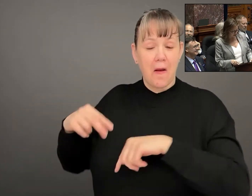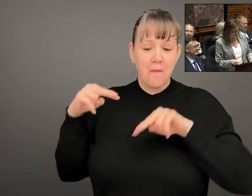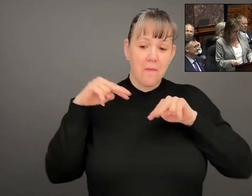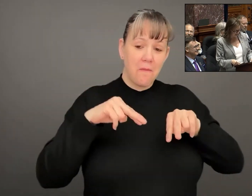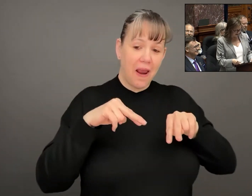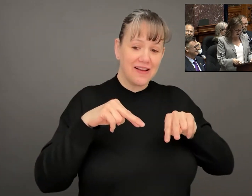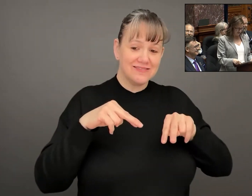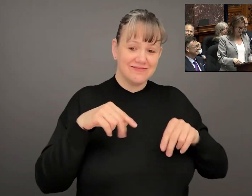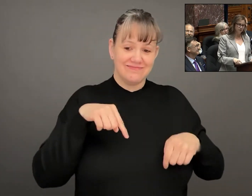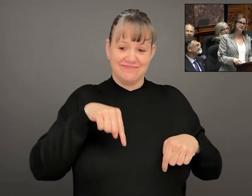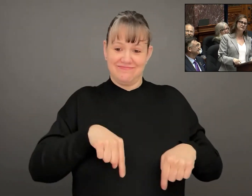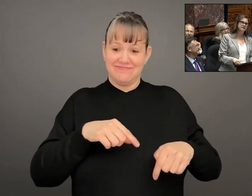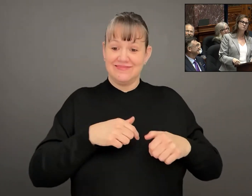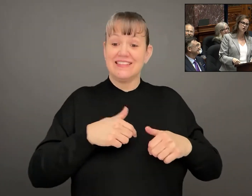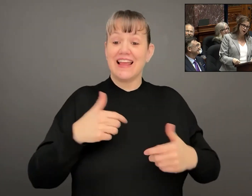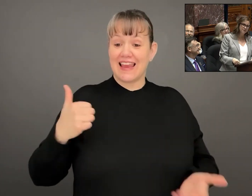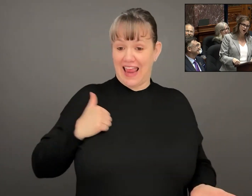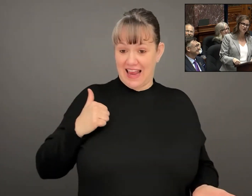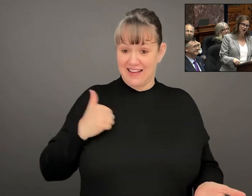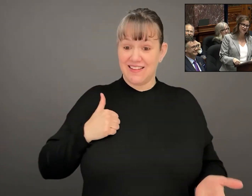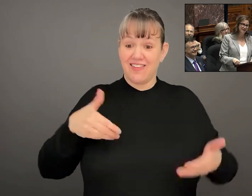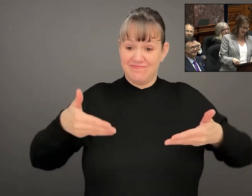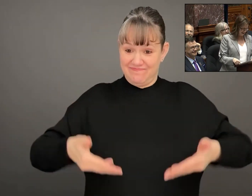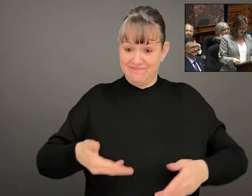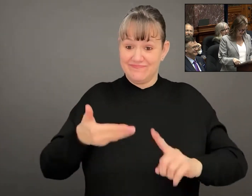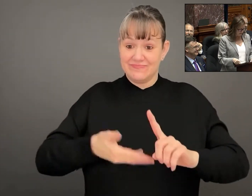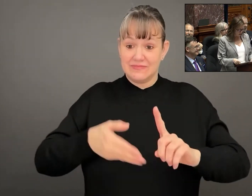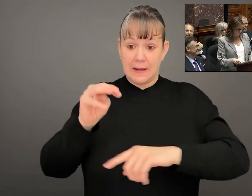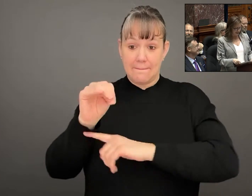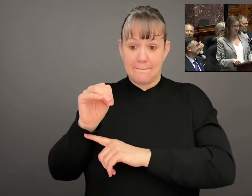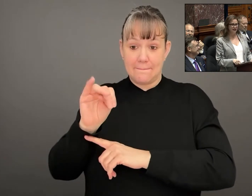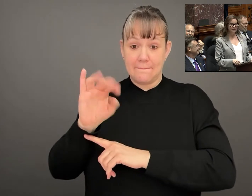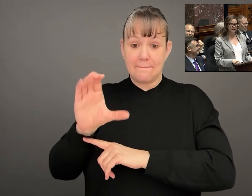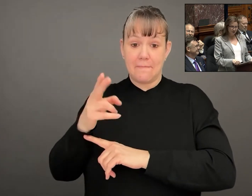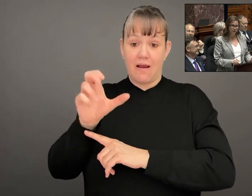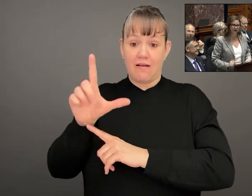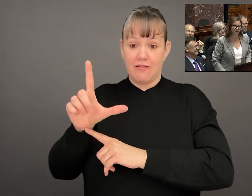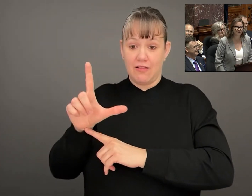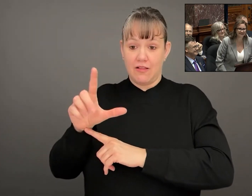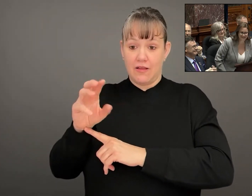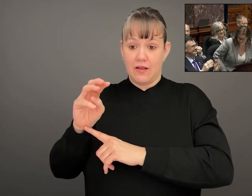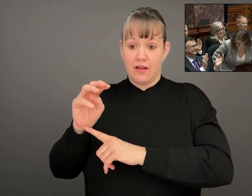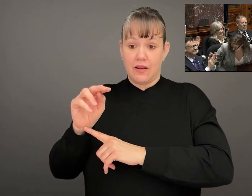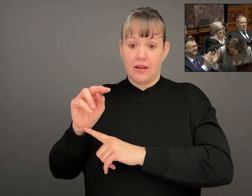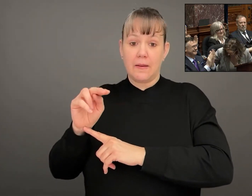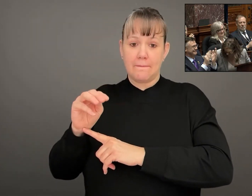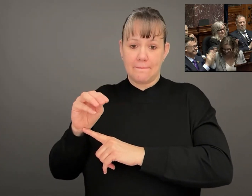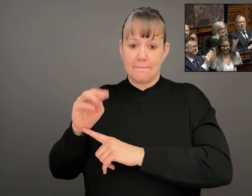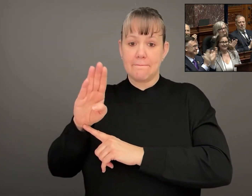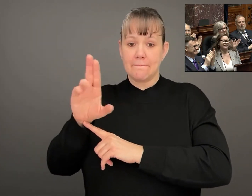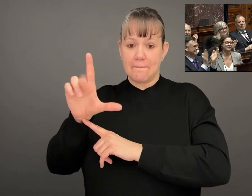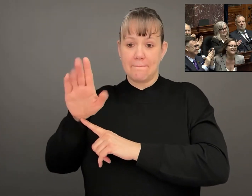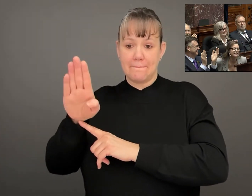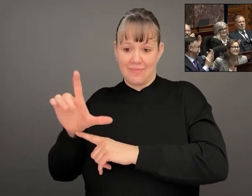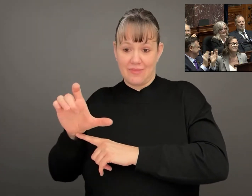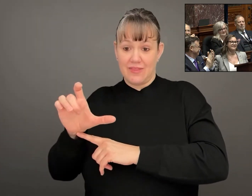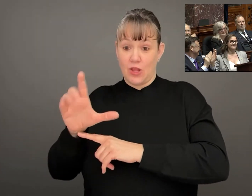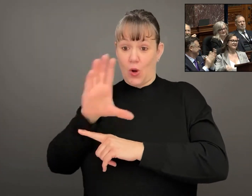Vancouver Giants, in the event he wants to see some top-notch hockey in my hometown of Langley. Bring it on.